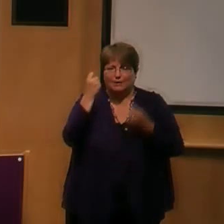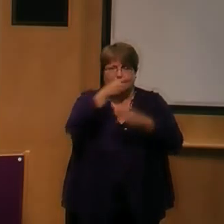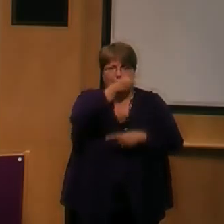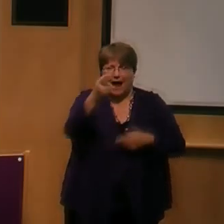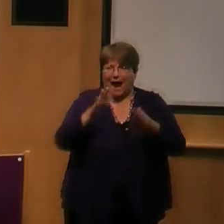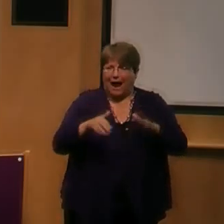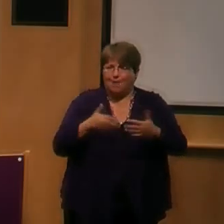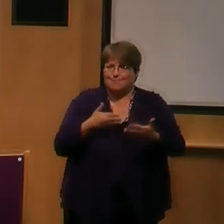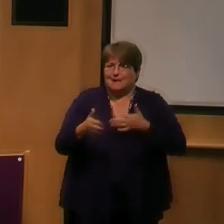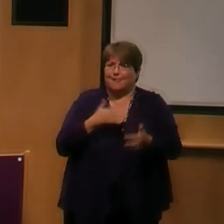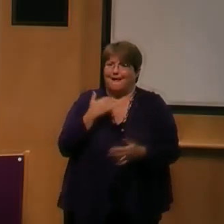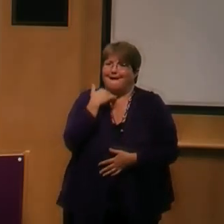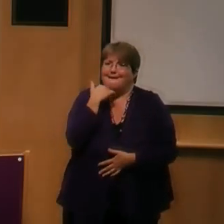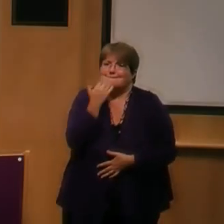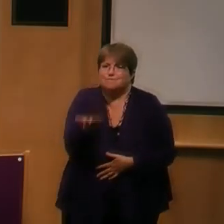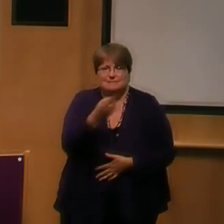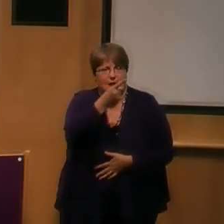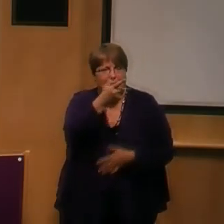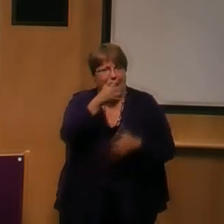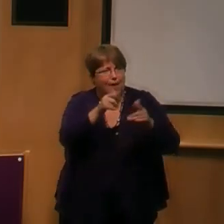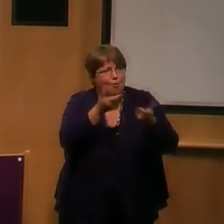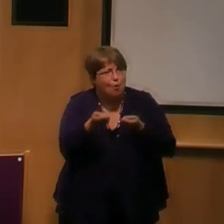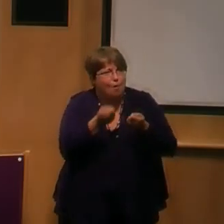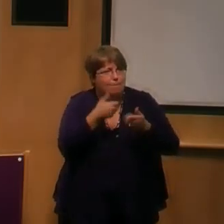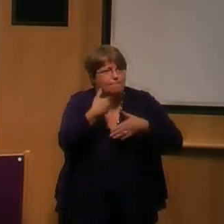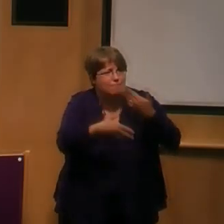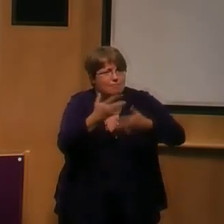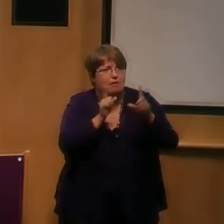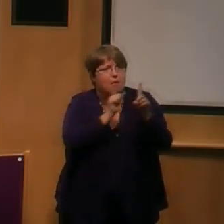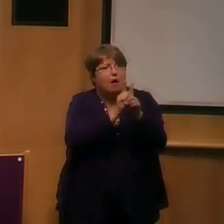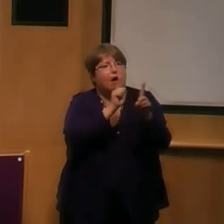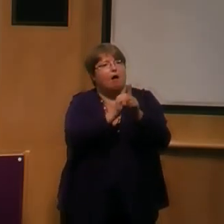It's also given them the opportunity to understand how the deaf people cope